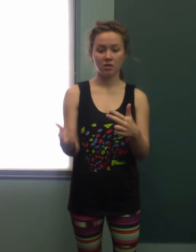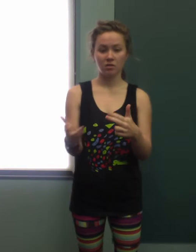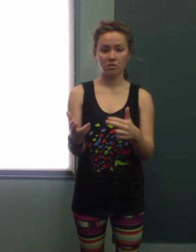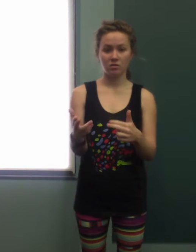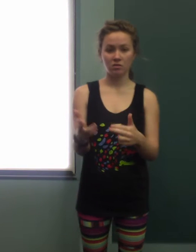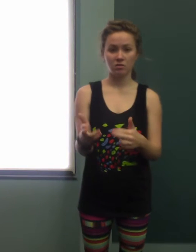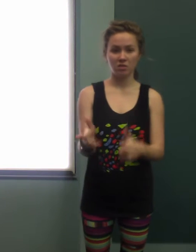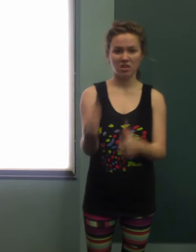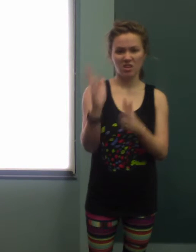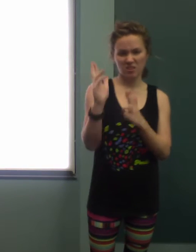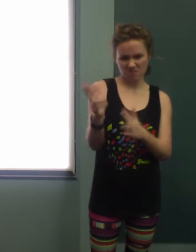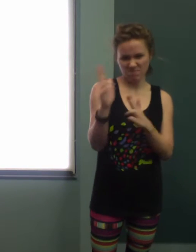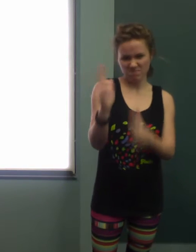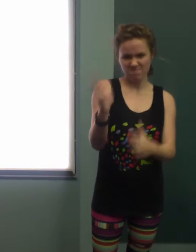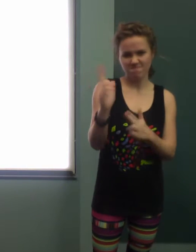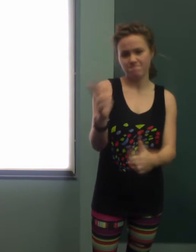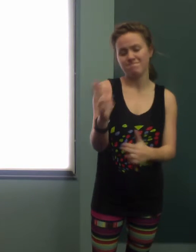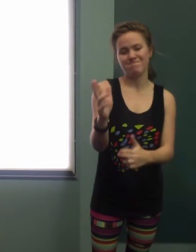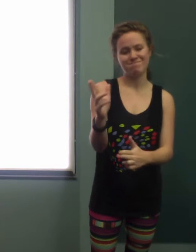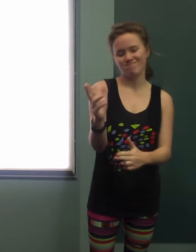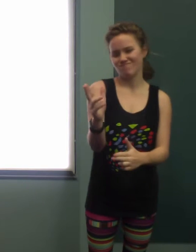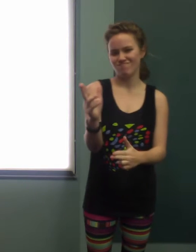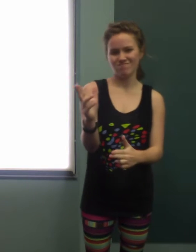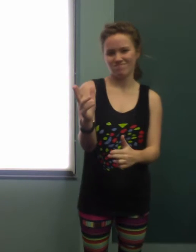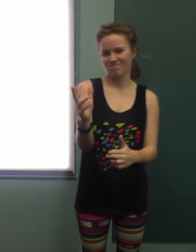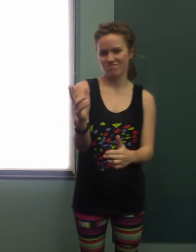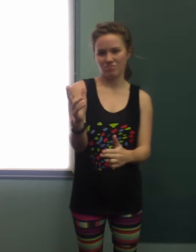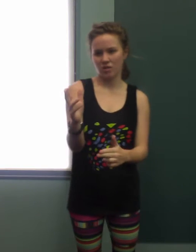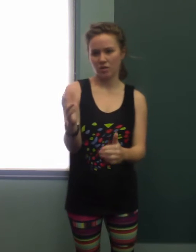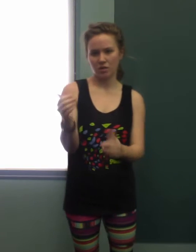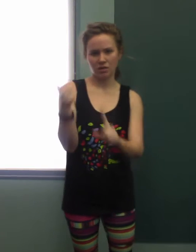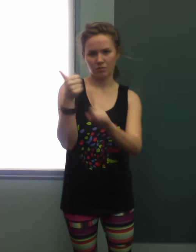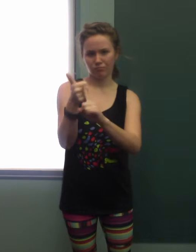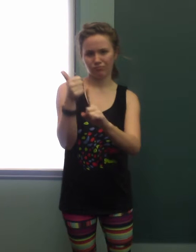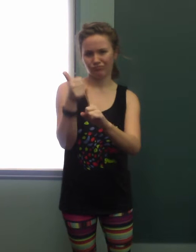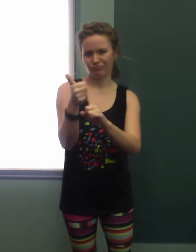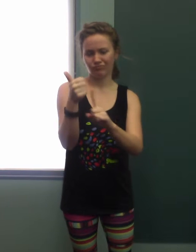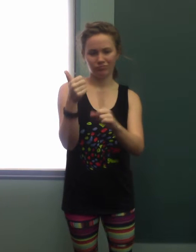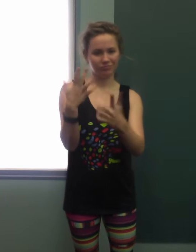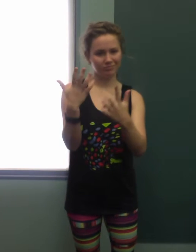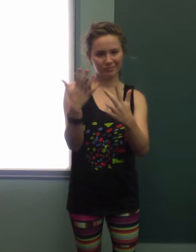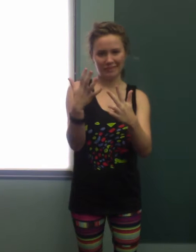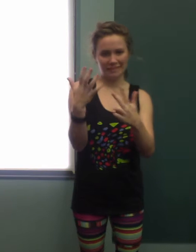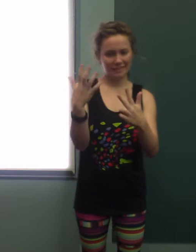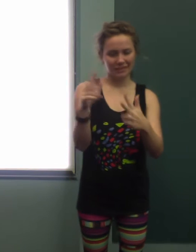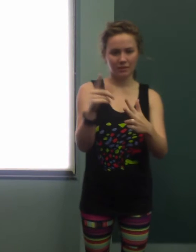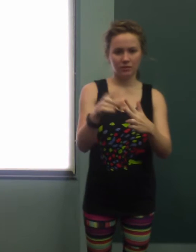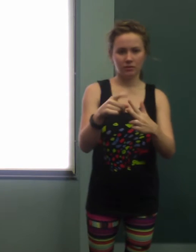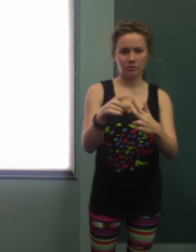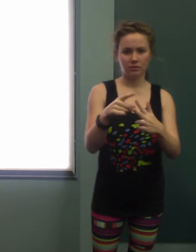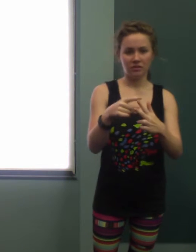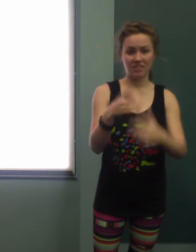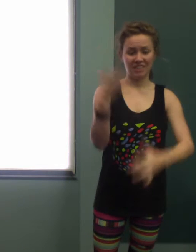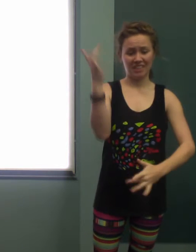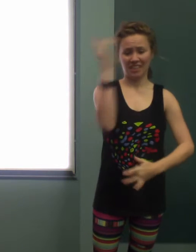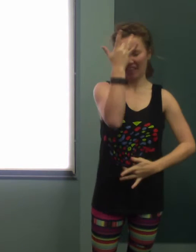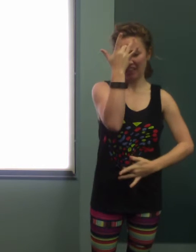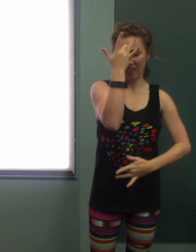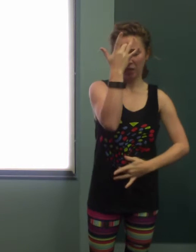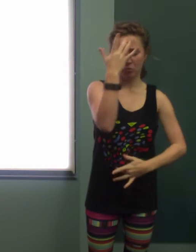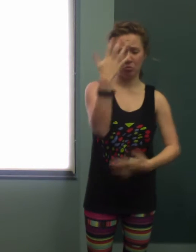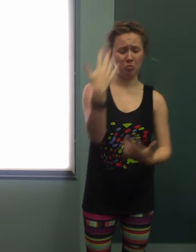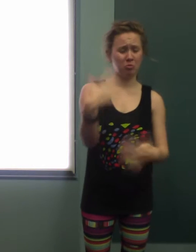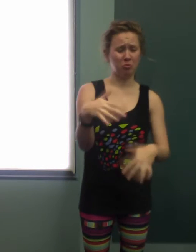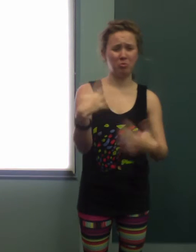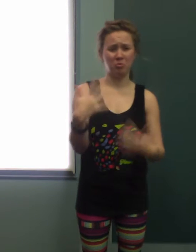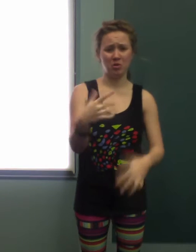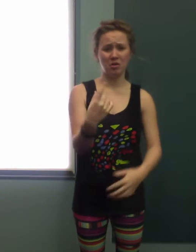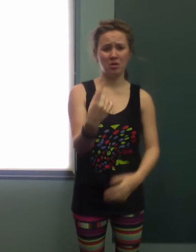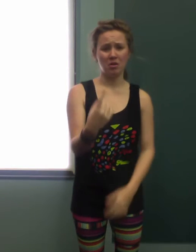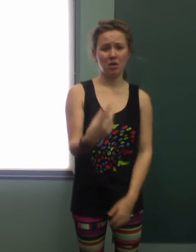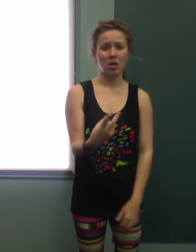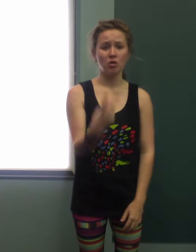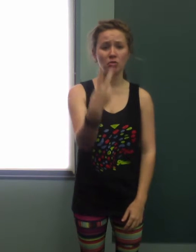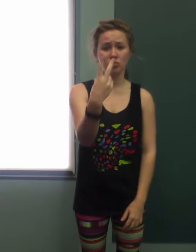effectively. And number 2, disease killed 2/3 of men in camps or injured during battle.